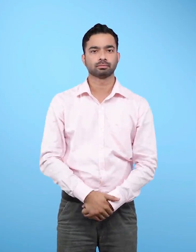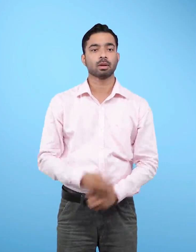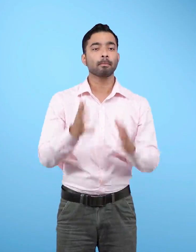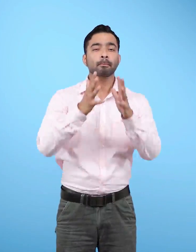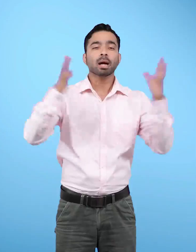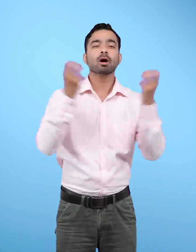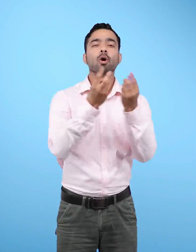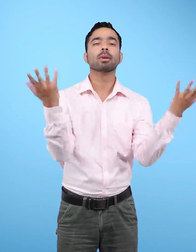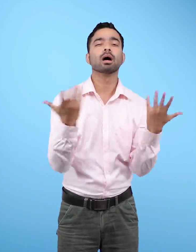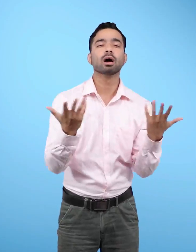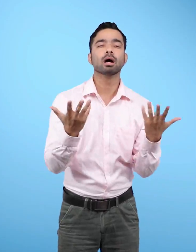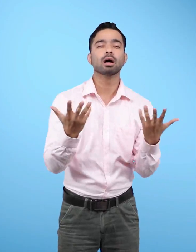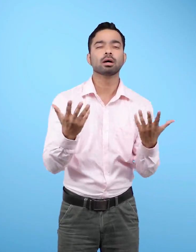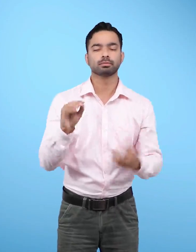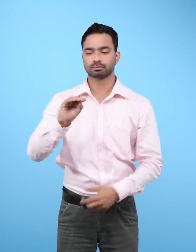How much? Dash.